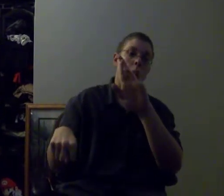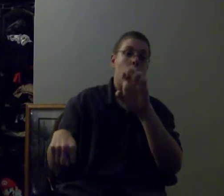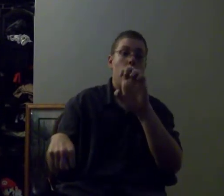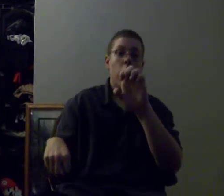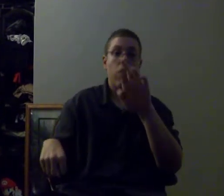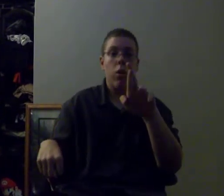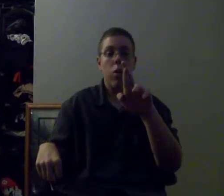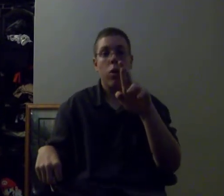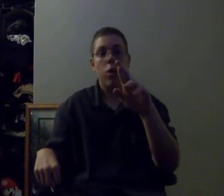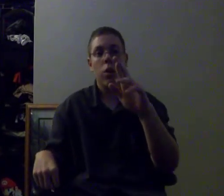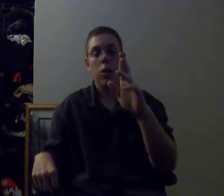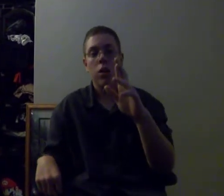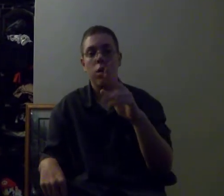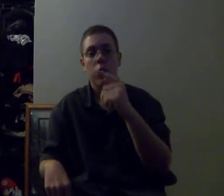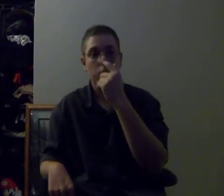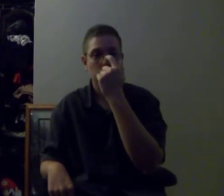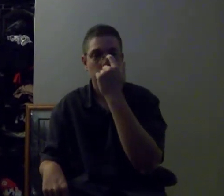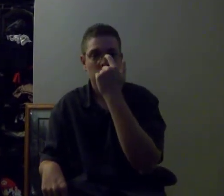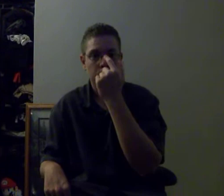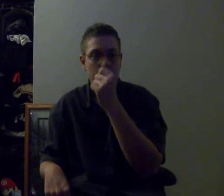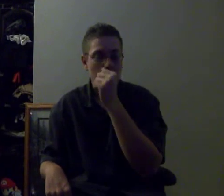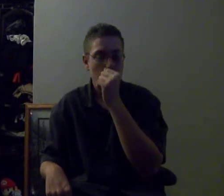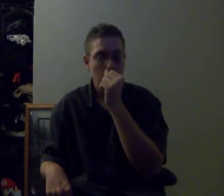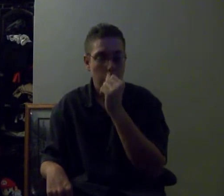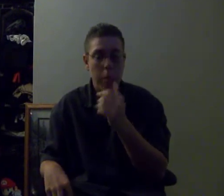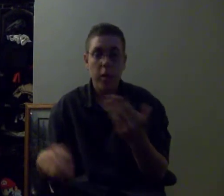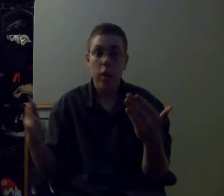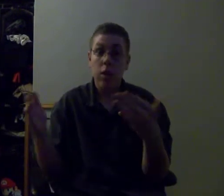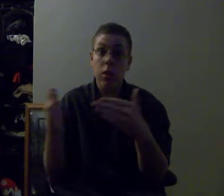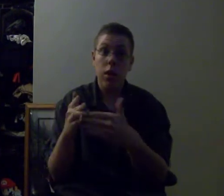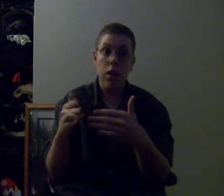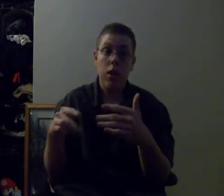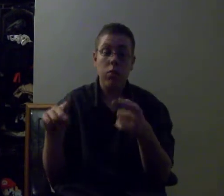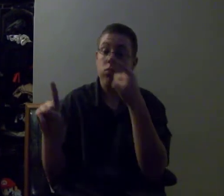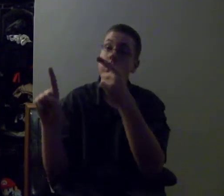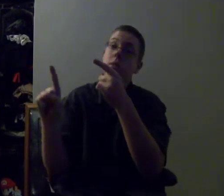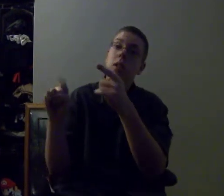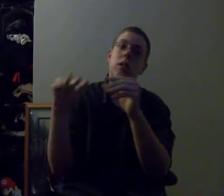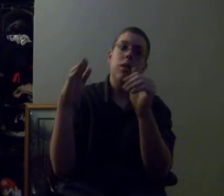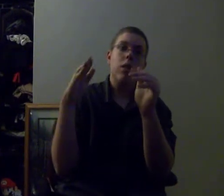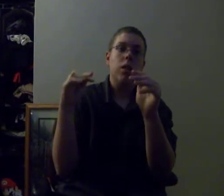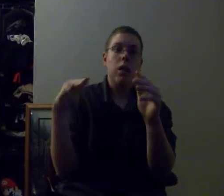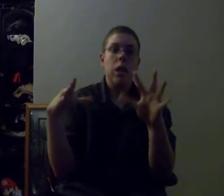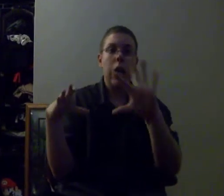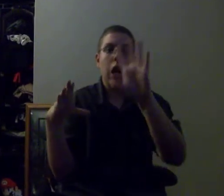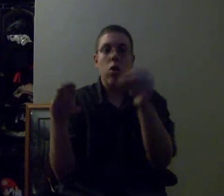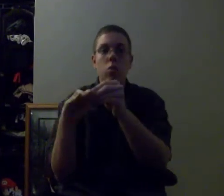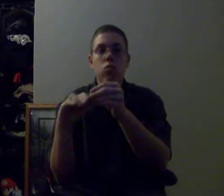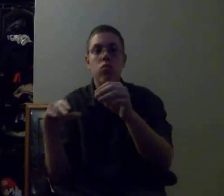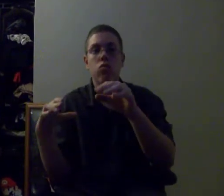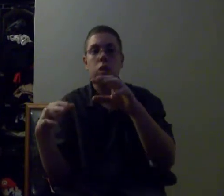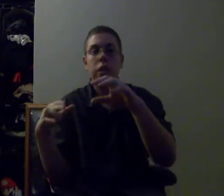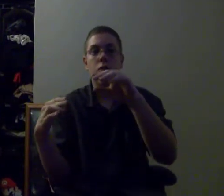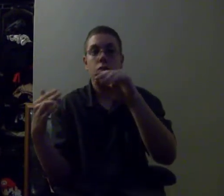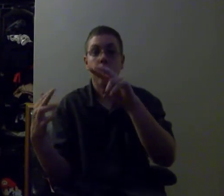in a meaningful way for my students. So what I do with this class is I have 4 content areas that I